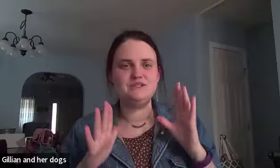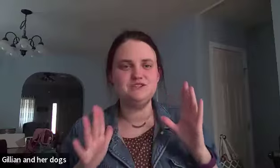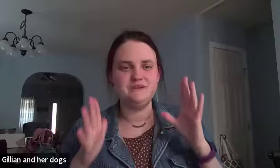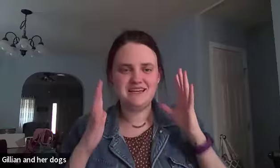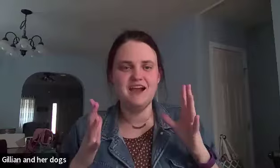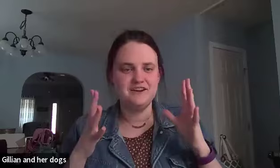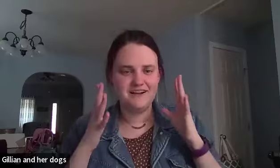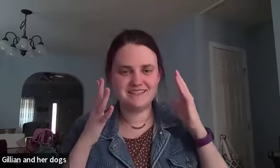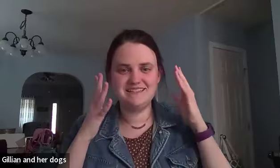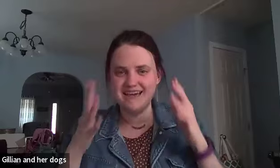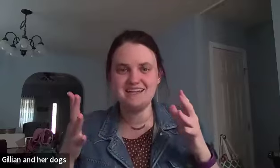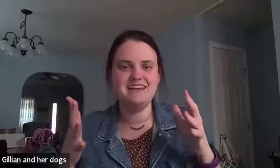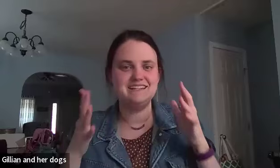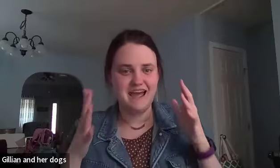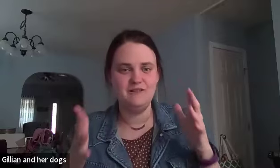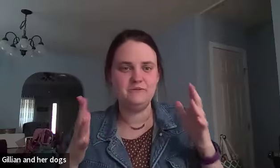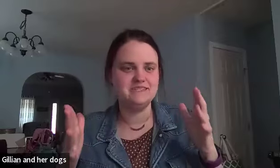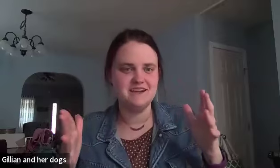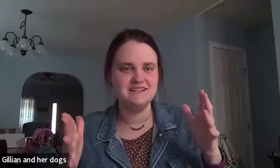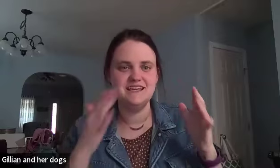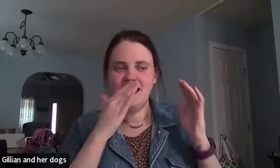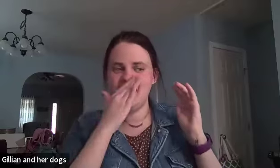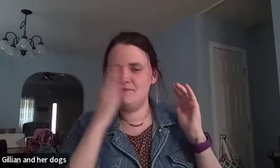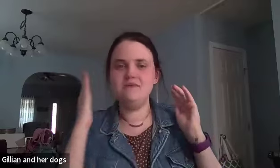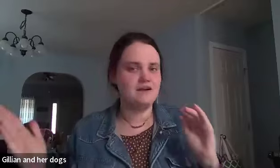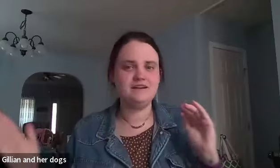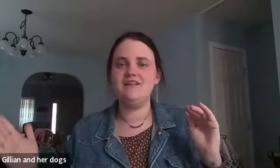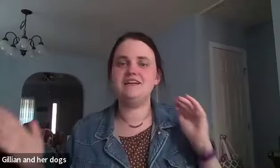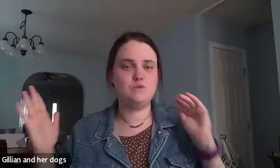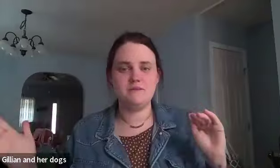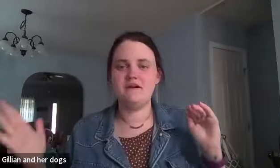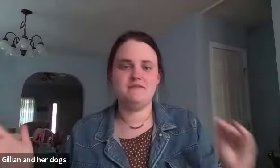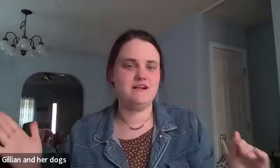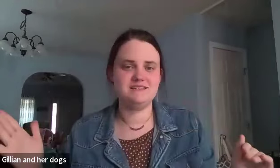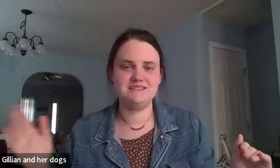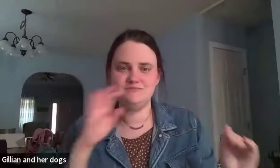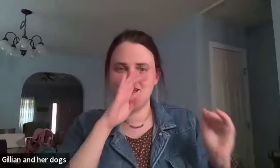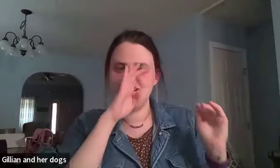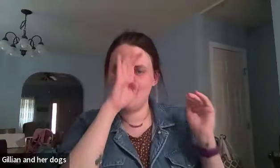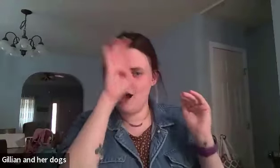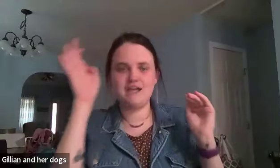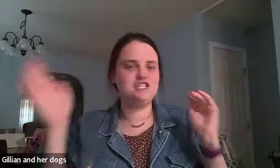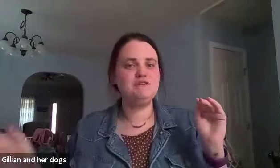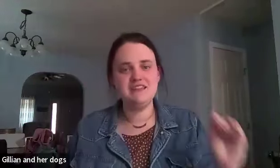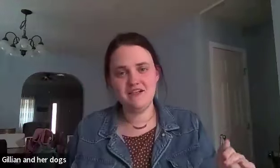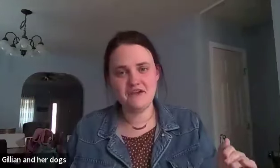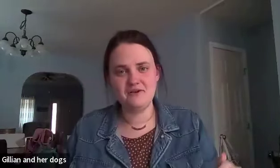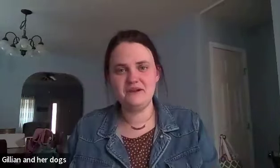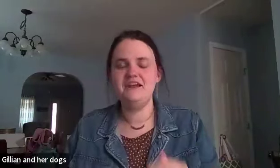we do an entire class dedicated to Halloween signs. And I'm not gonna lie, it's one of my favorite classes because I genuinely love Halloween.